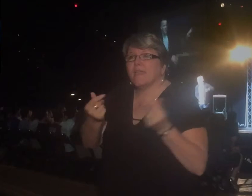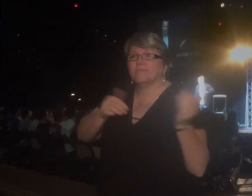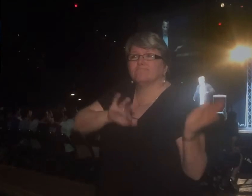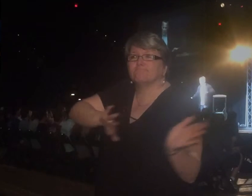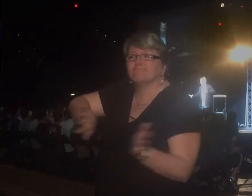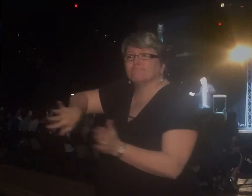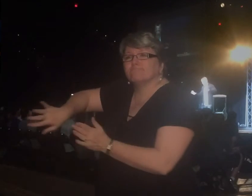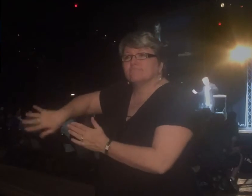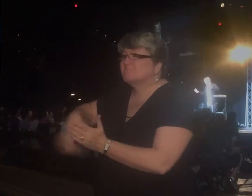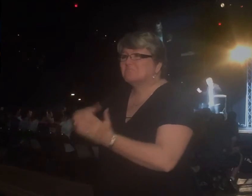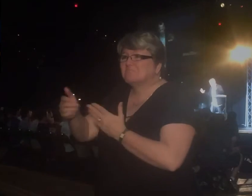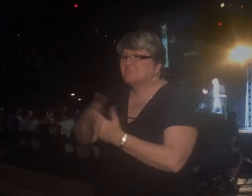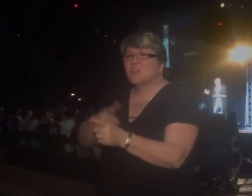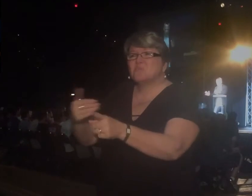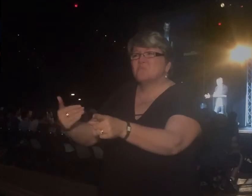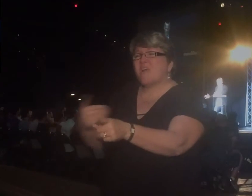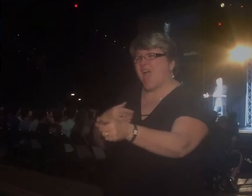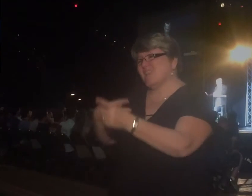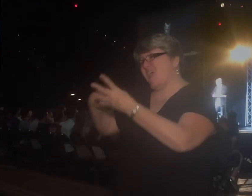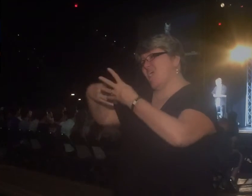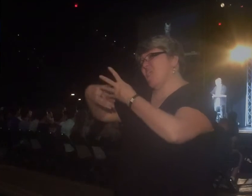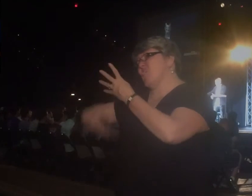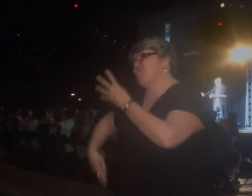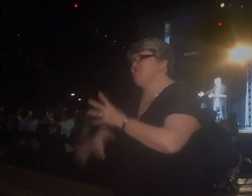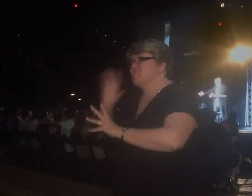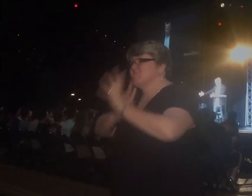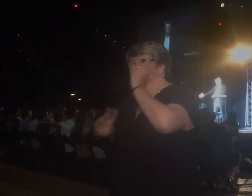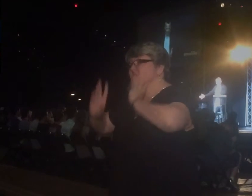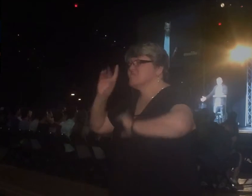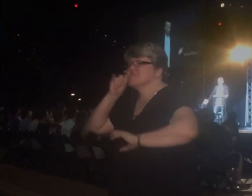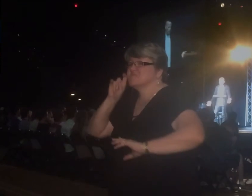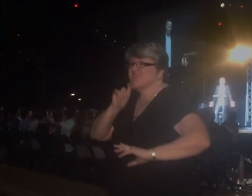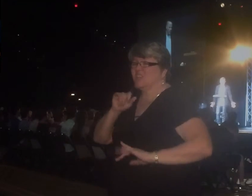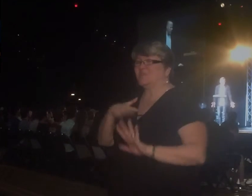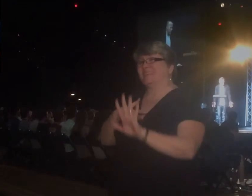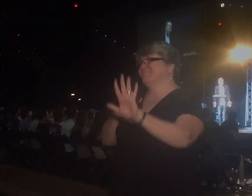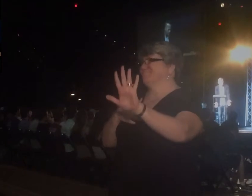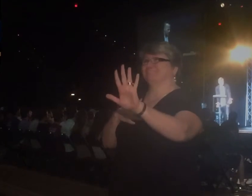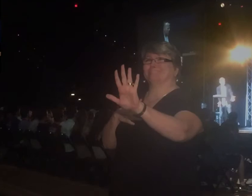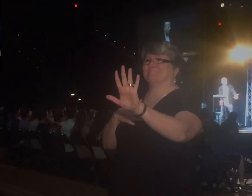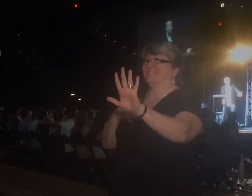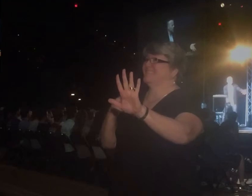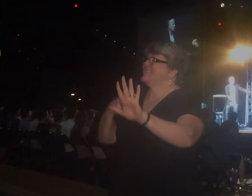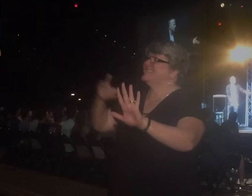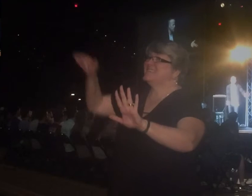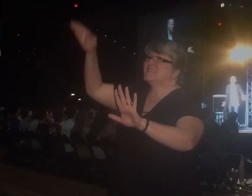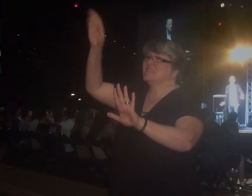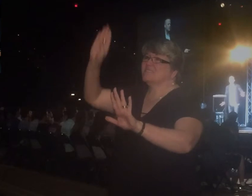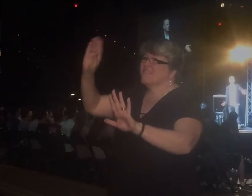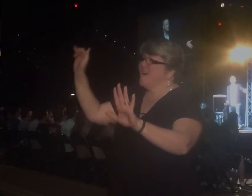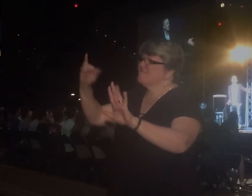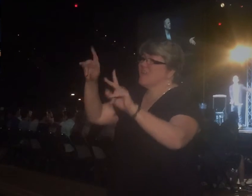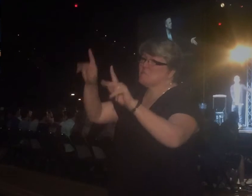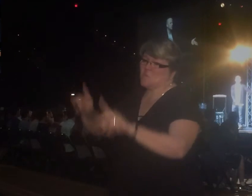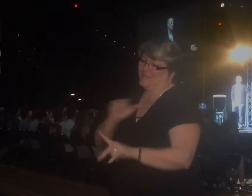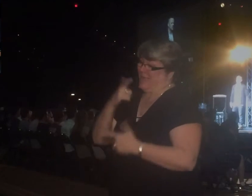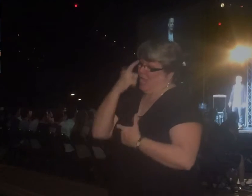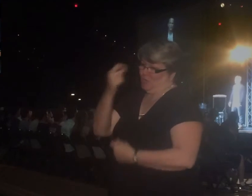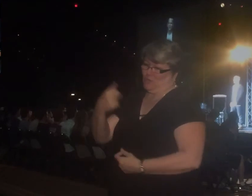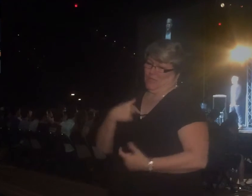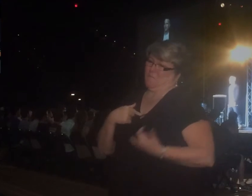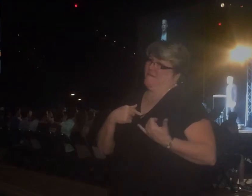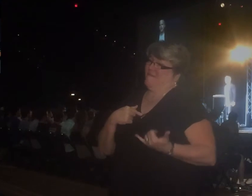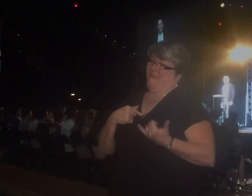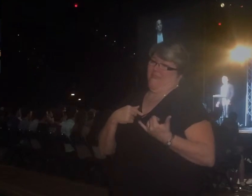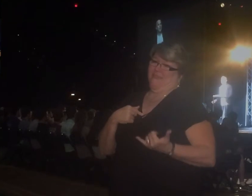takes shame away. So even if you've had all kinds of experiences sexually that you go, well, Ben, this godly